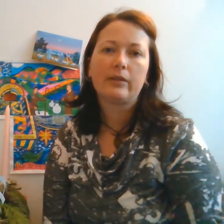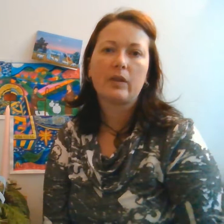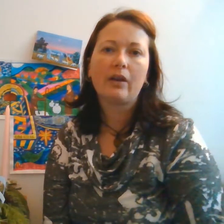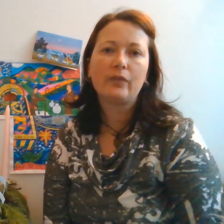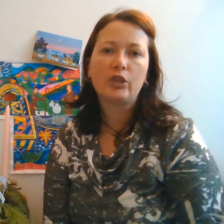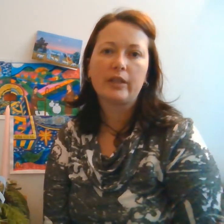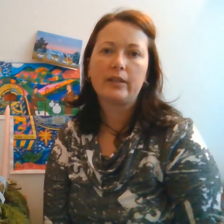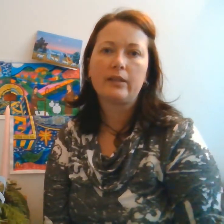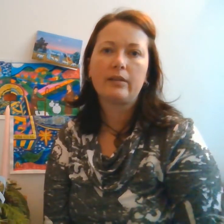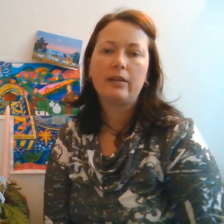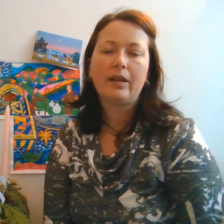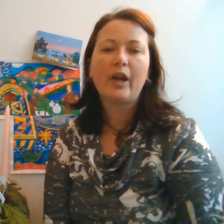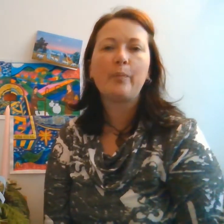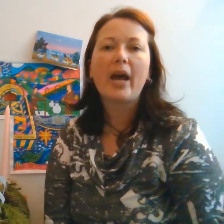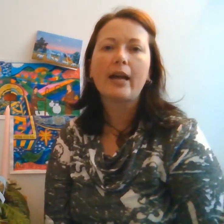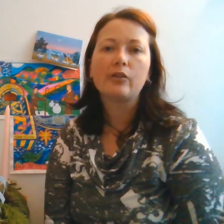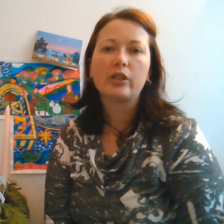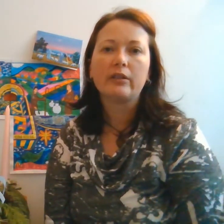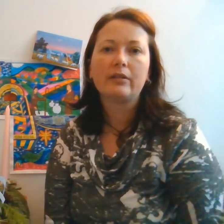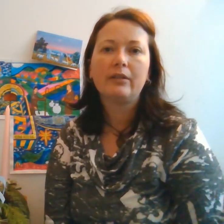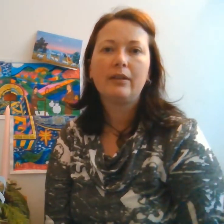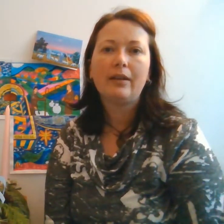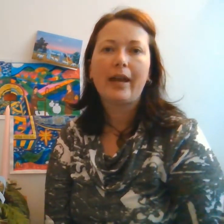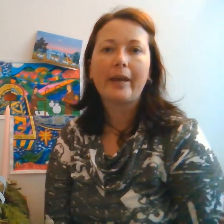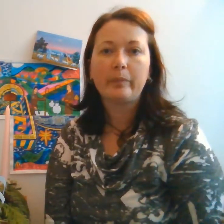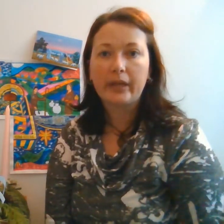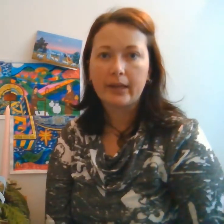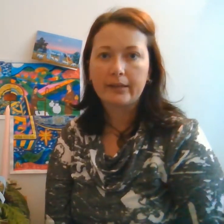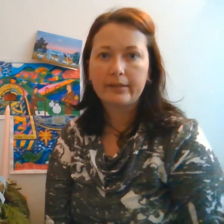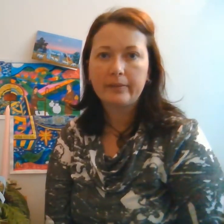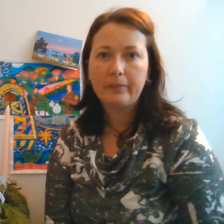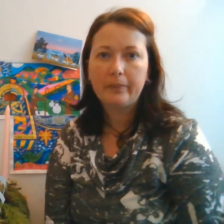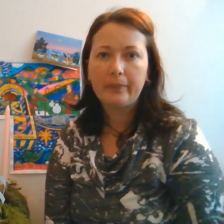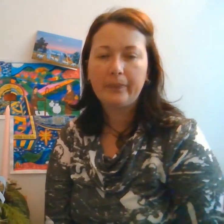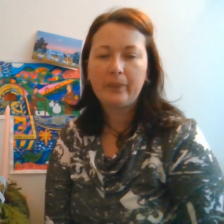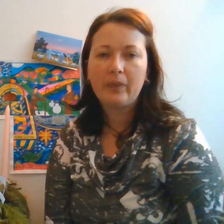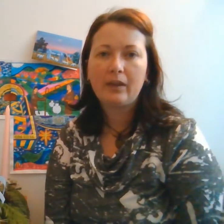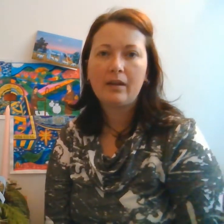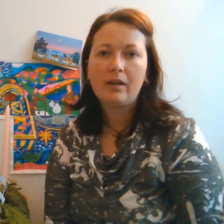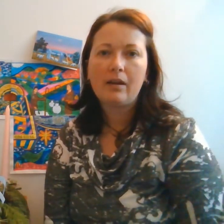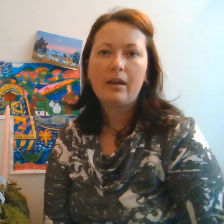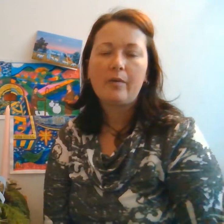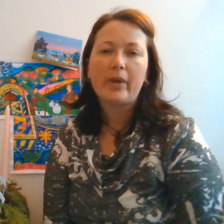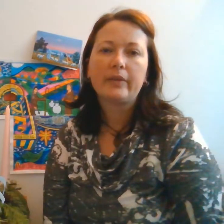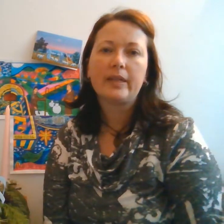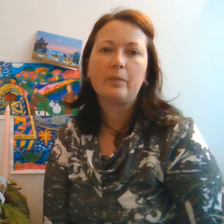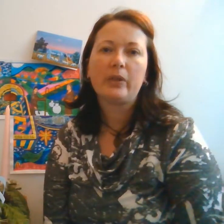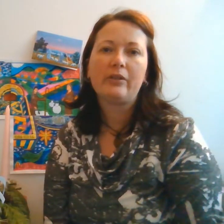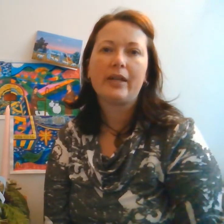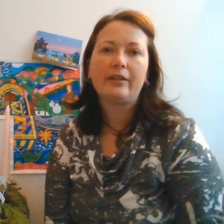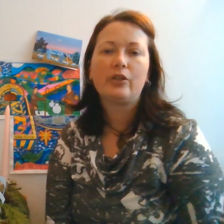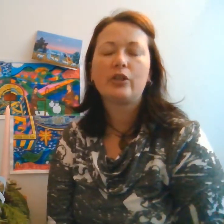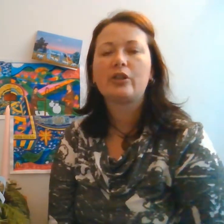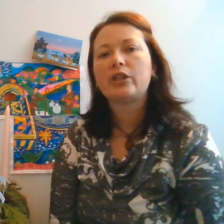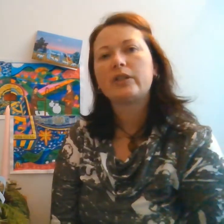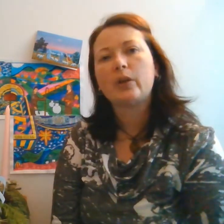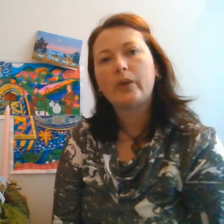of justice, compassion, and peace. Mount Seymour United Church is